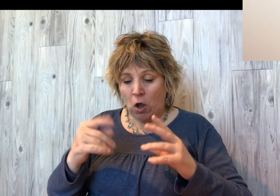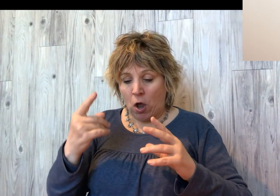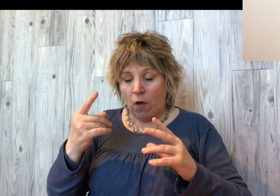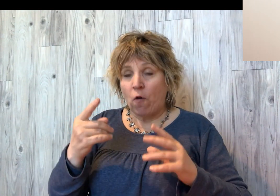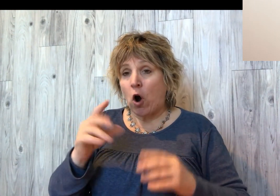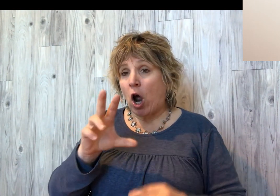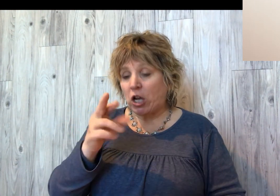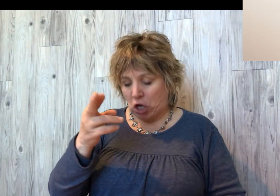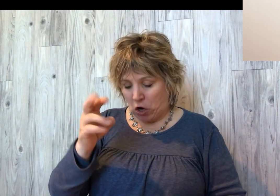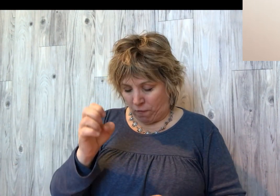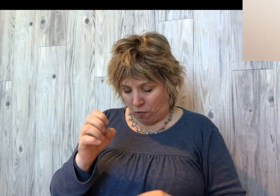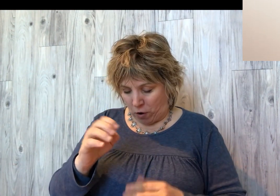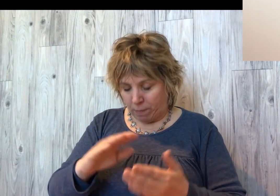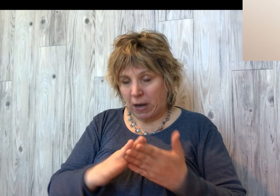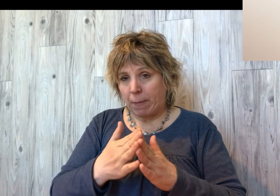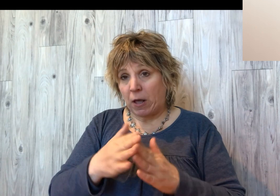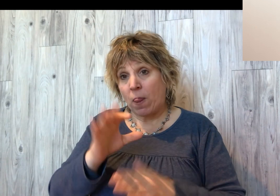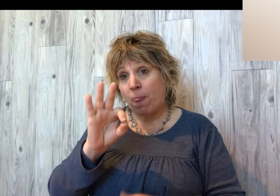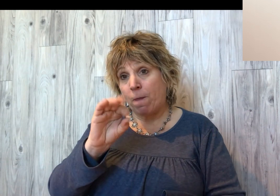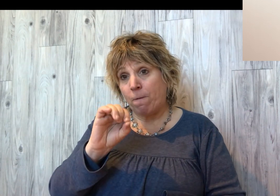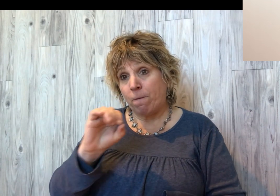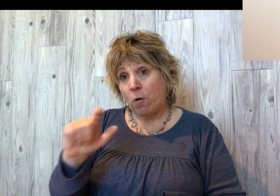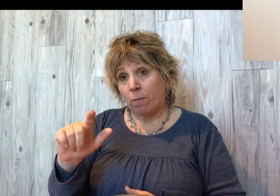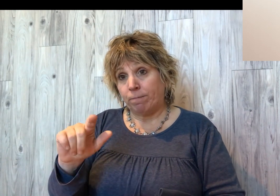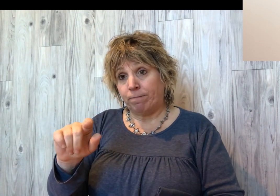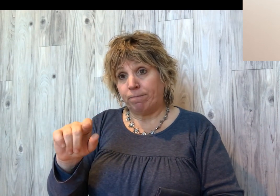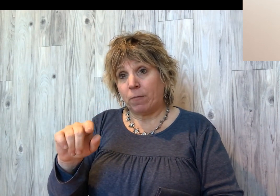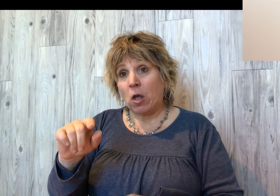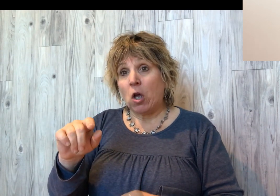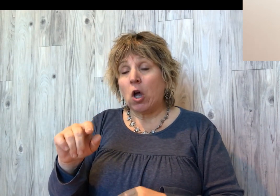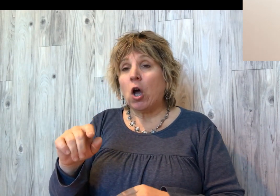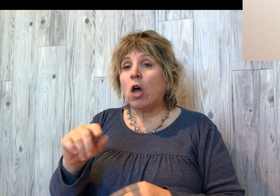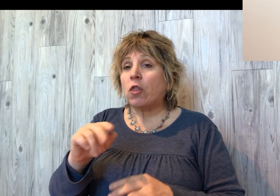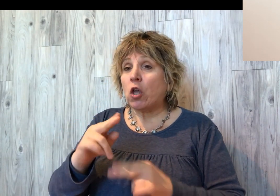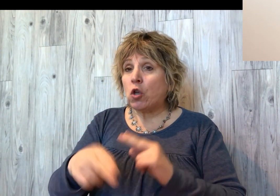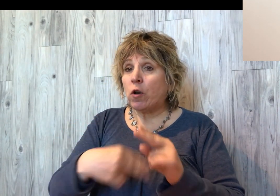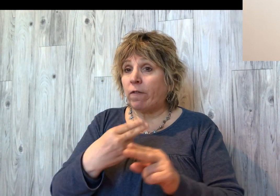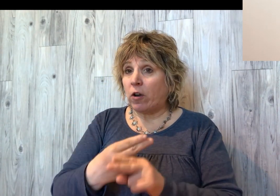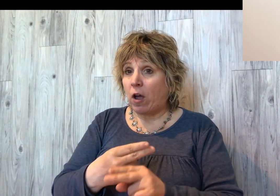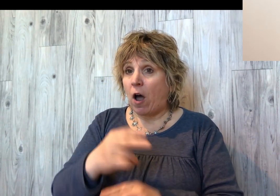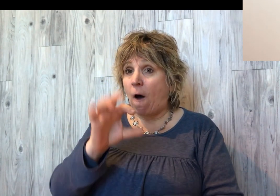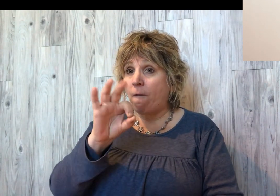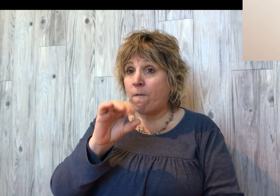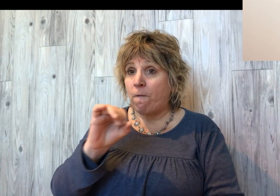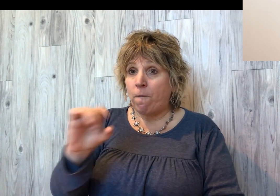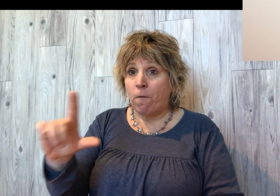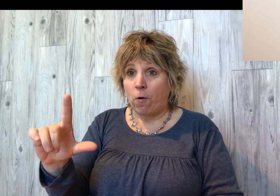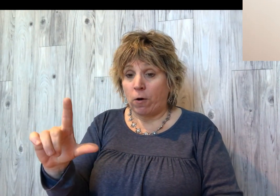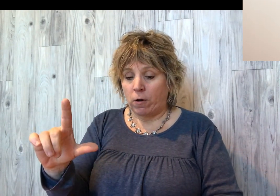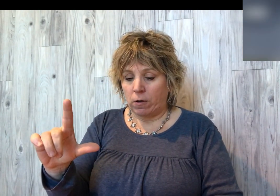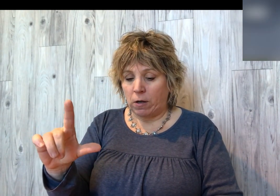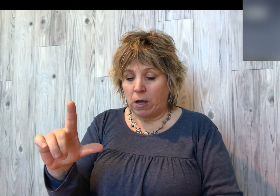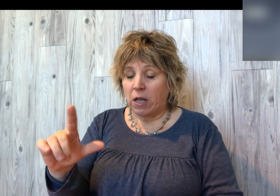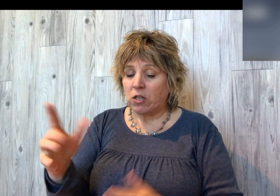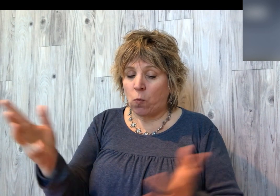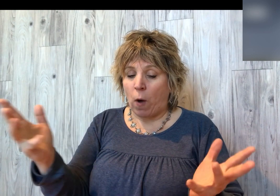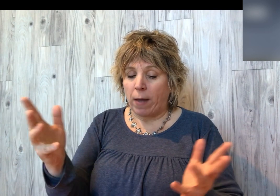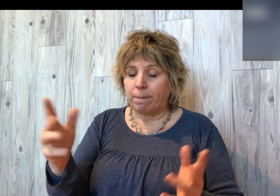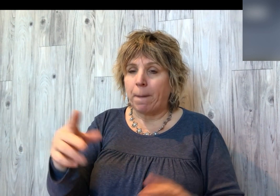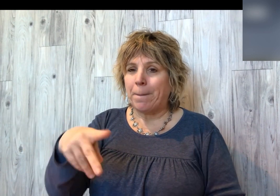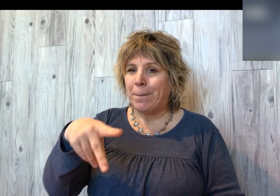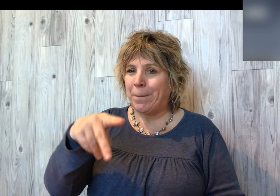for being a fool. Everybody does. And here's the cure. You ready? It's a universal cure for fooldom.